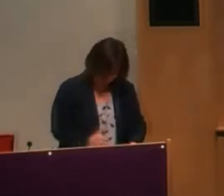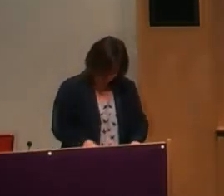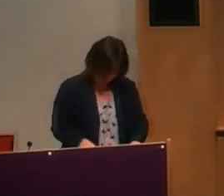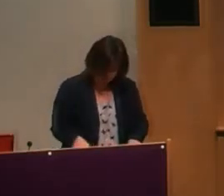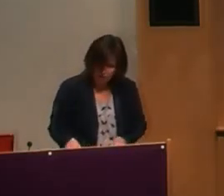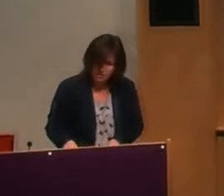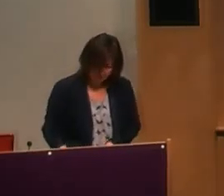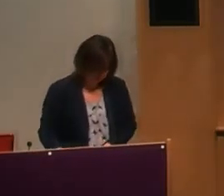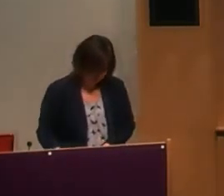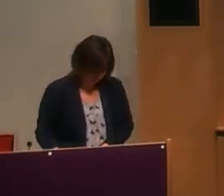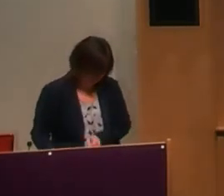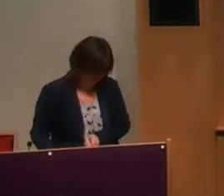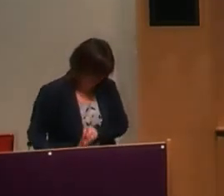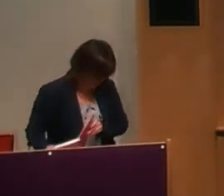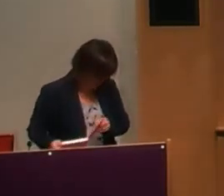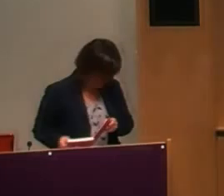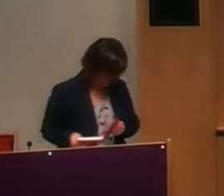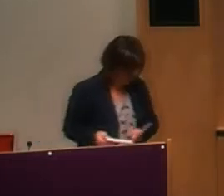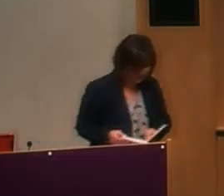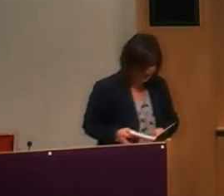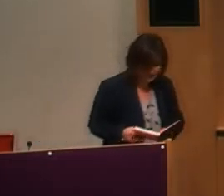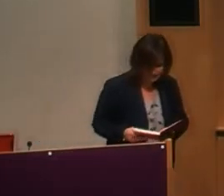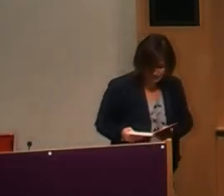Okay. Very good. Yep. Every break. Yep.